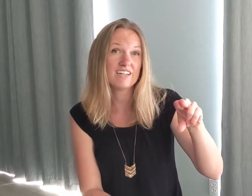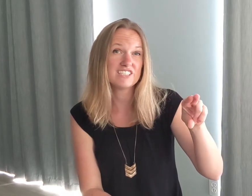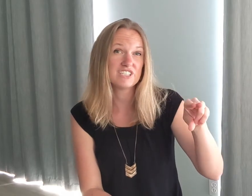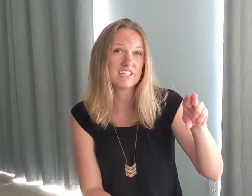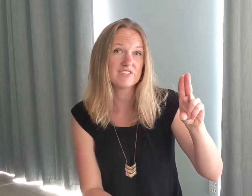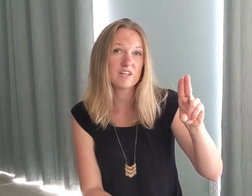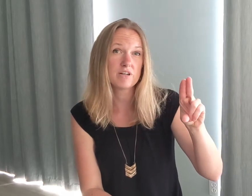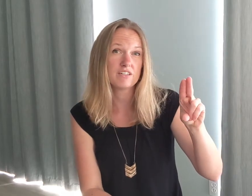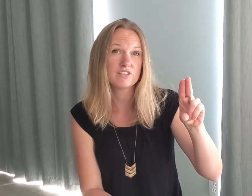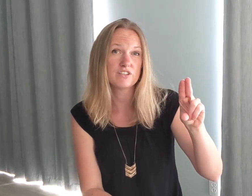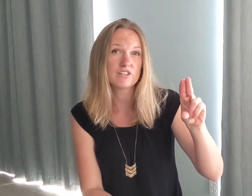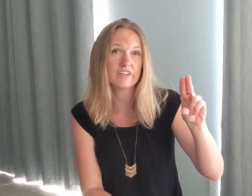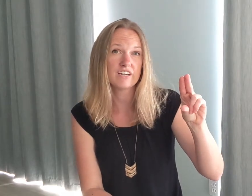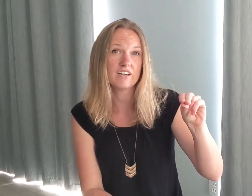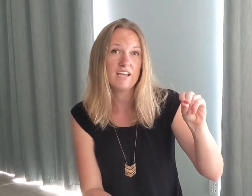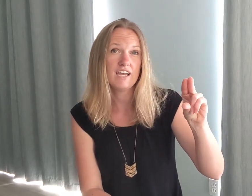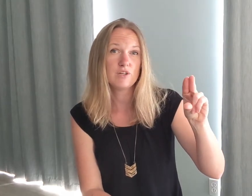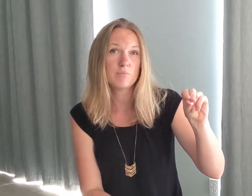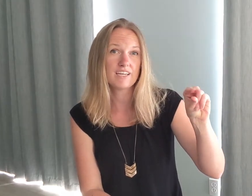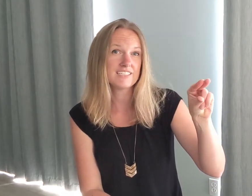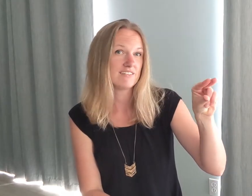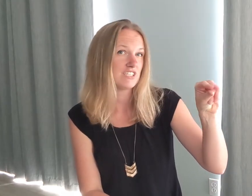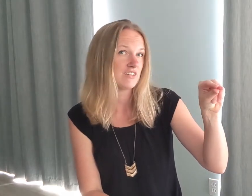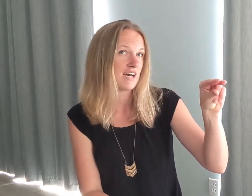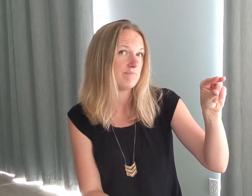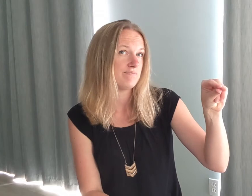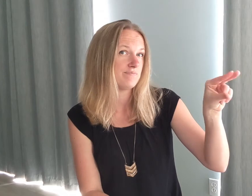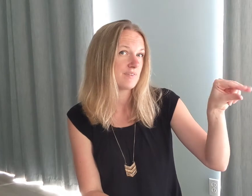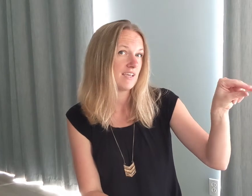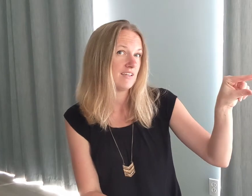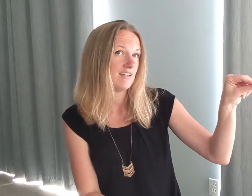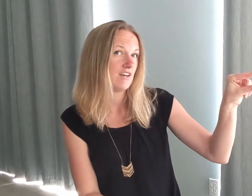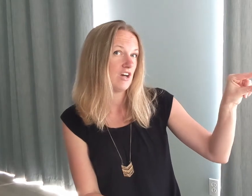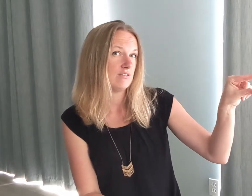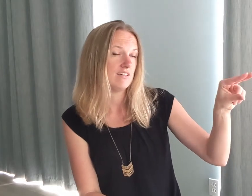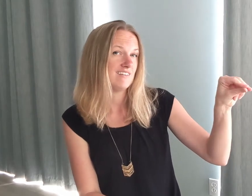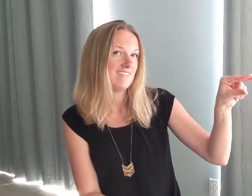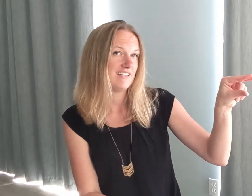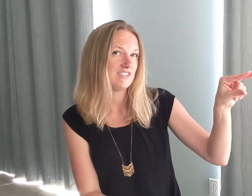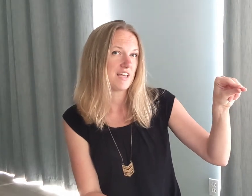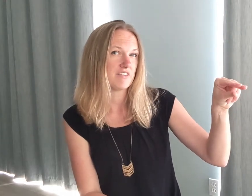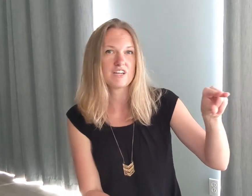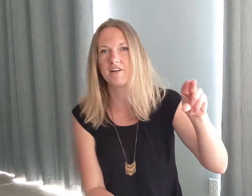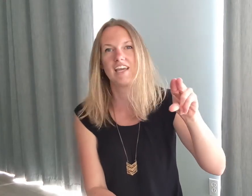just your index finger, but also your third finger, and you bring it down to your thumb. Okay, no. And you're doing that with your dominant hand,